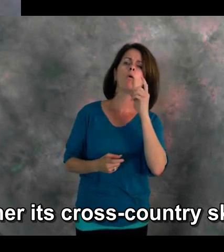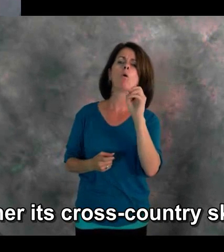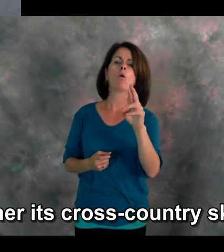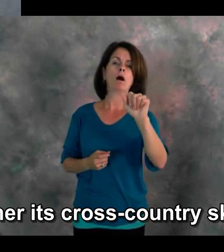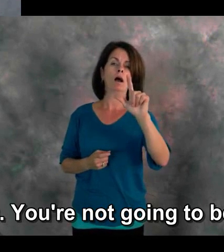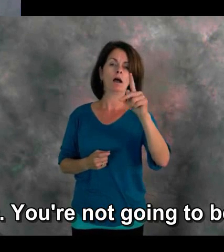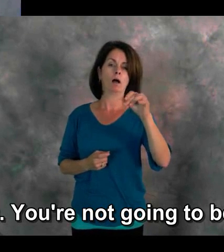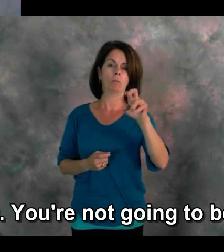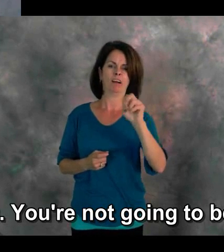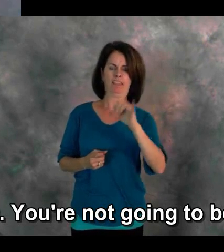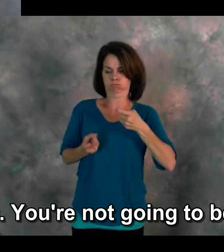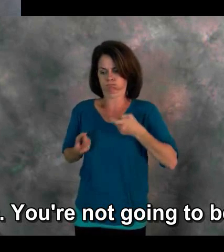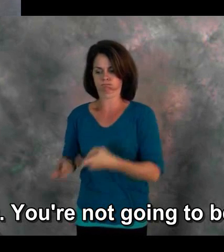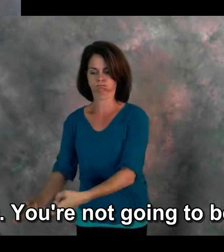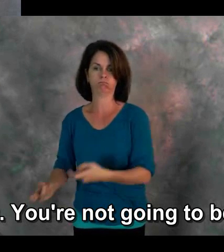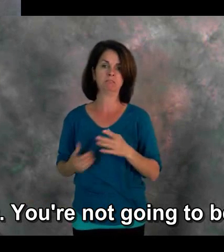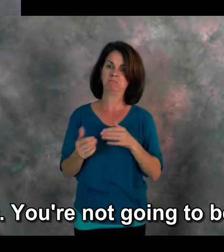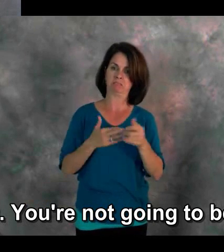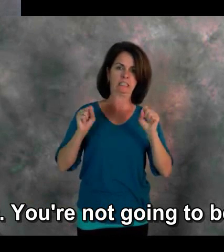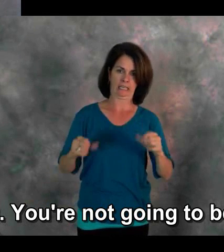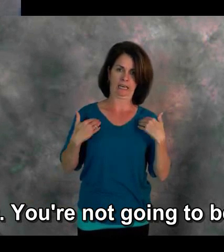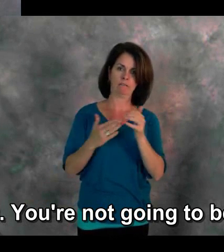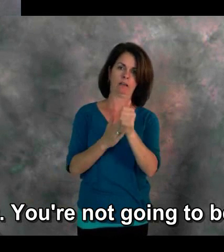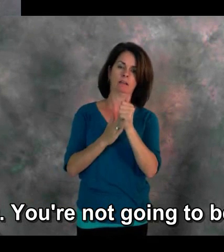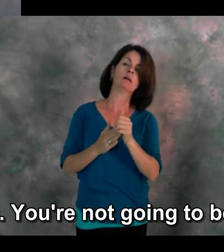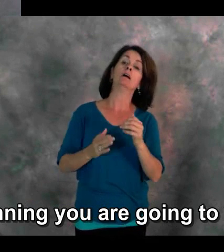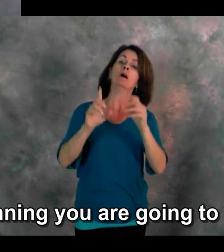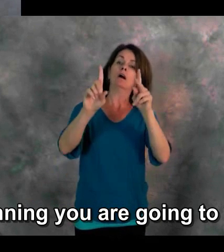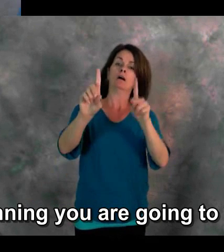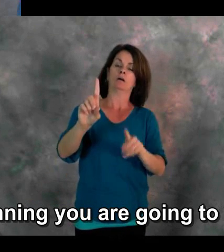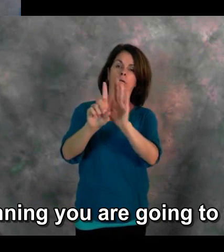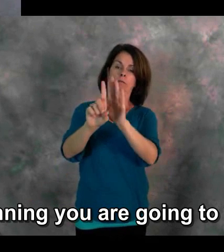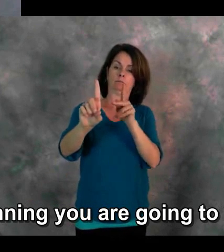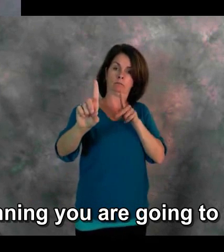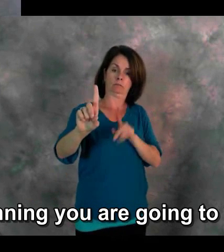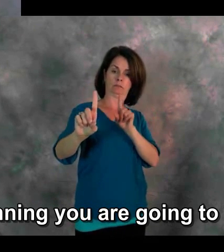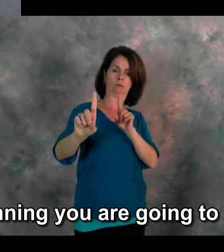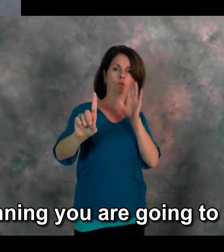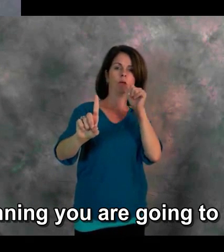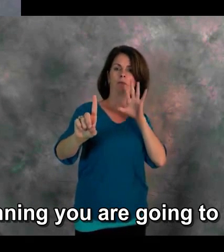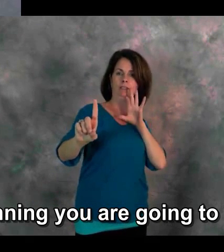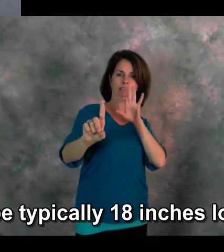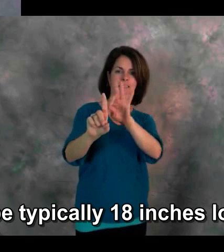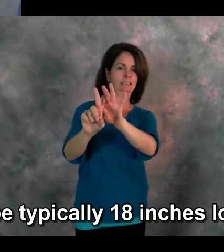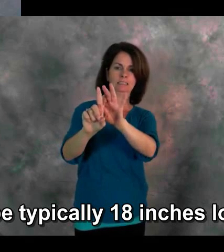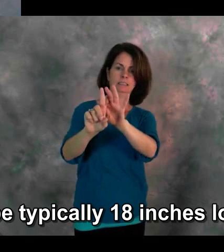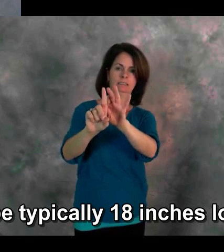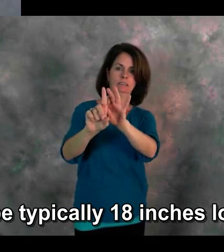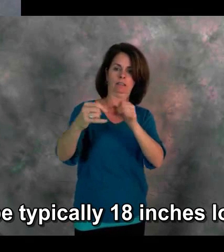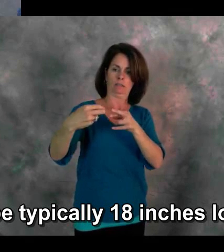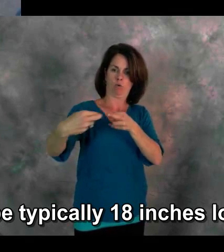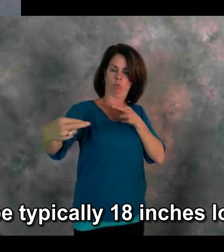skiing or alpine downhill skiing. You're not going to be tethered to the guide in running. You're going to run with a